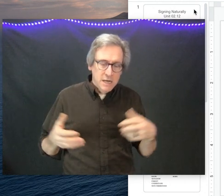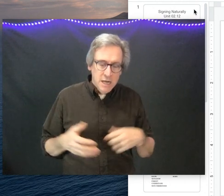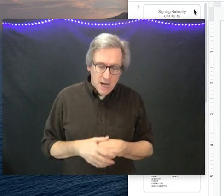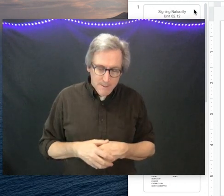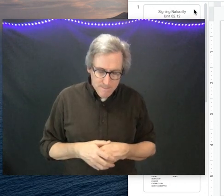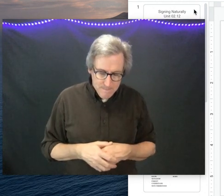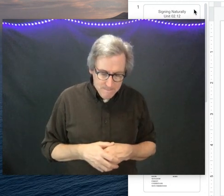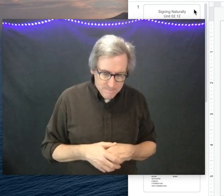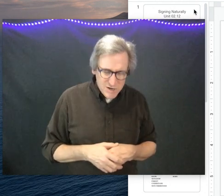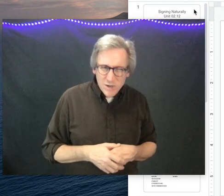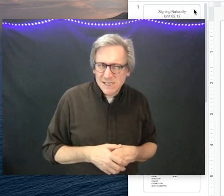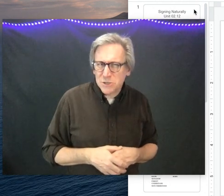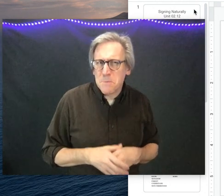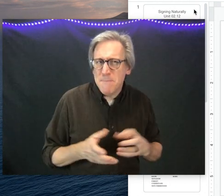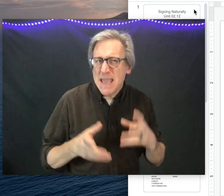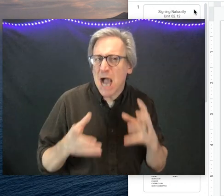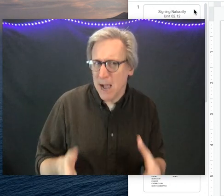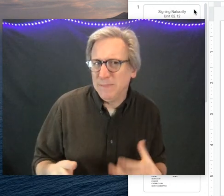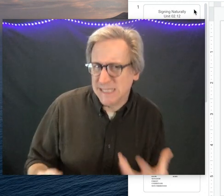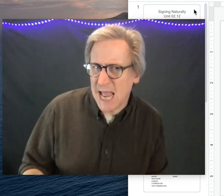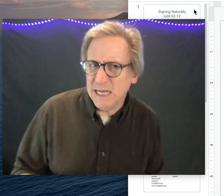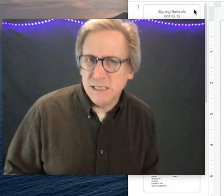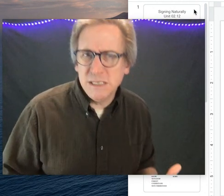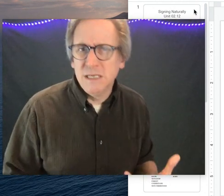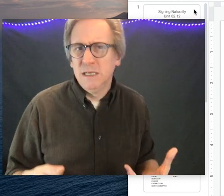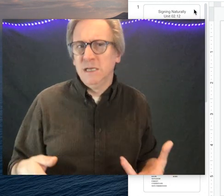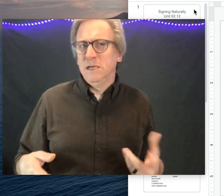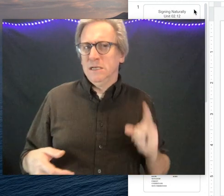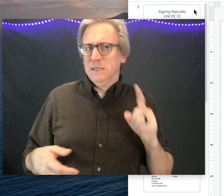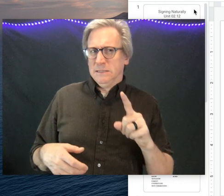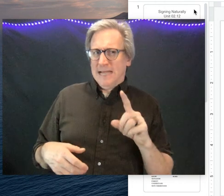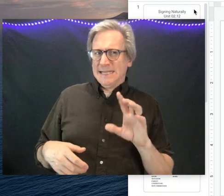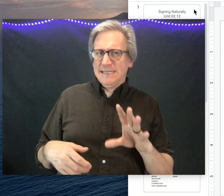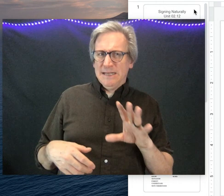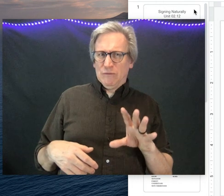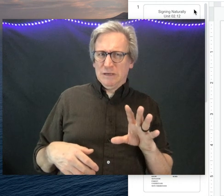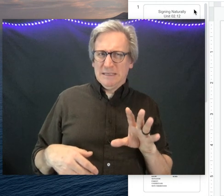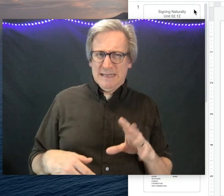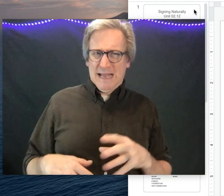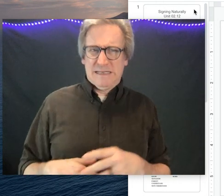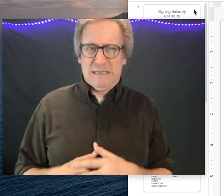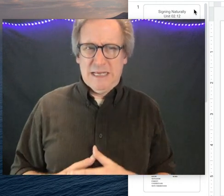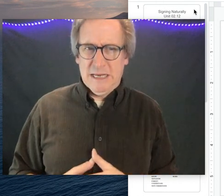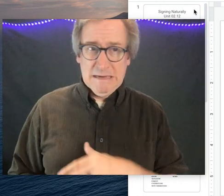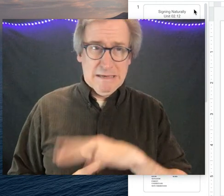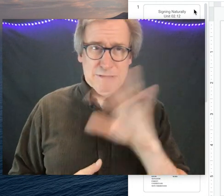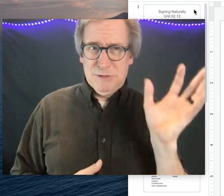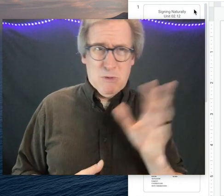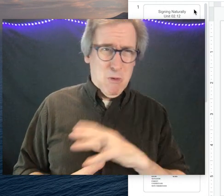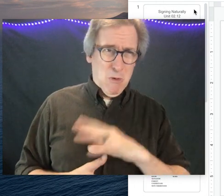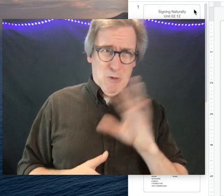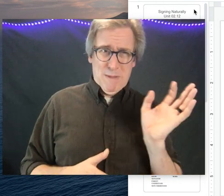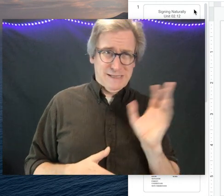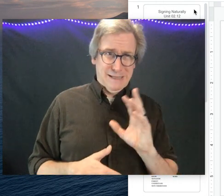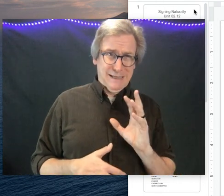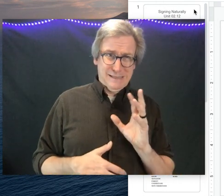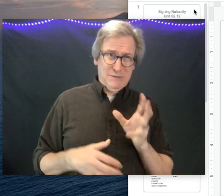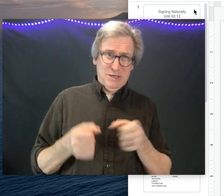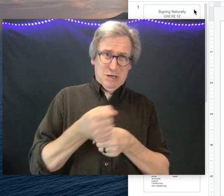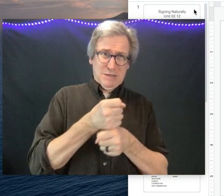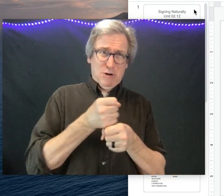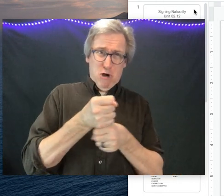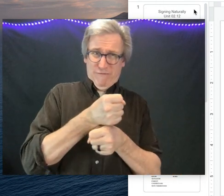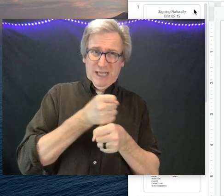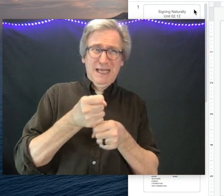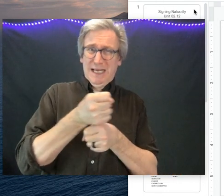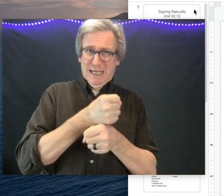is. Don't necessarily make up signs. That's different, and that can get you into a whole mess of things. Like we